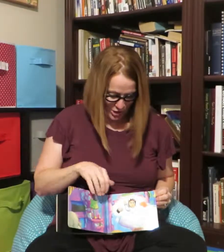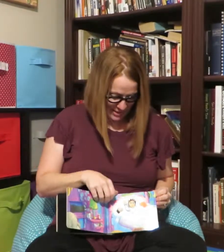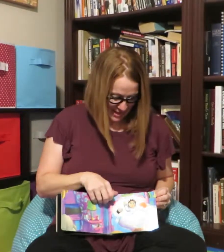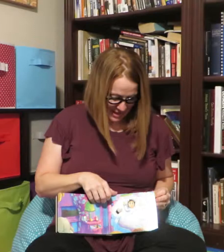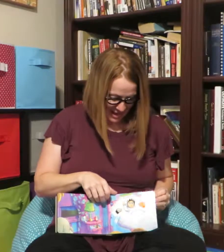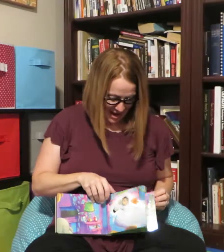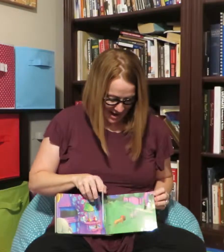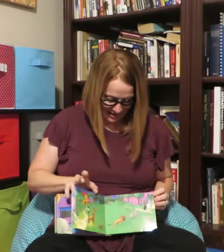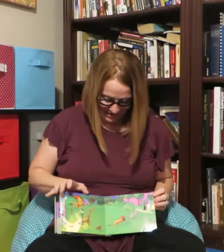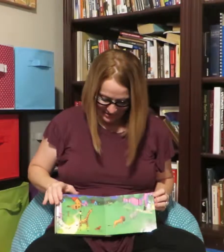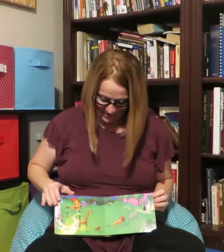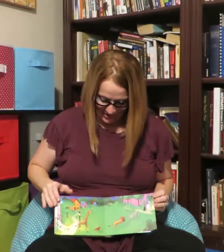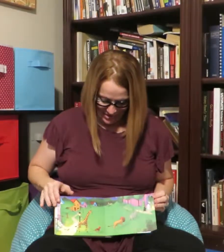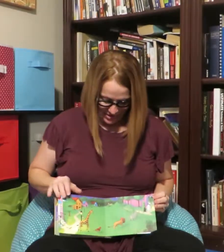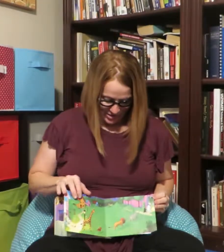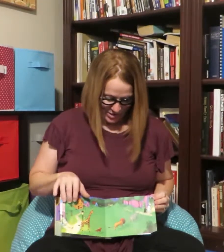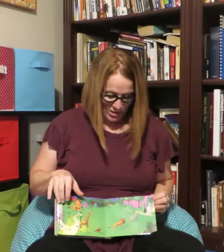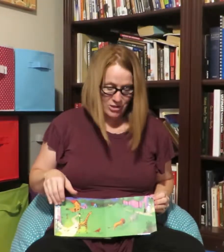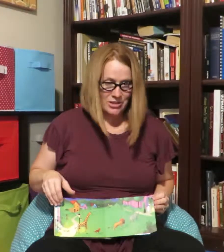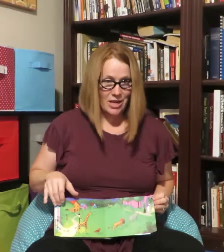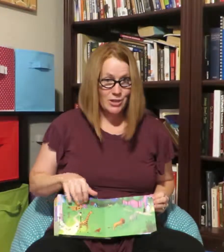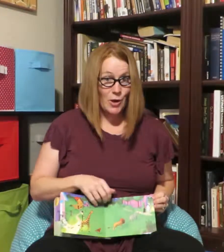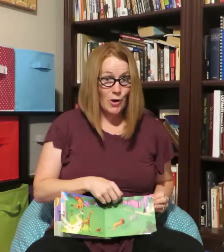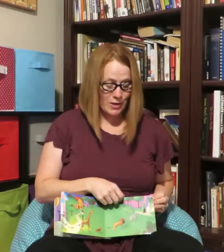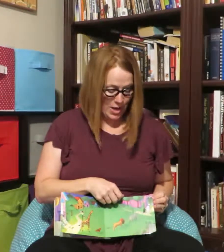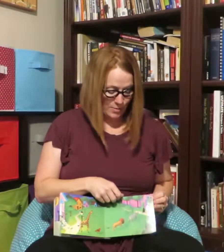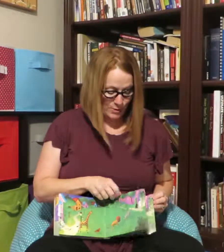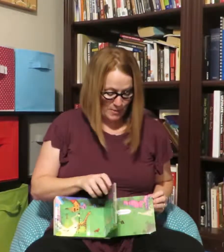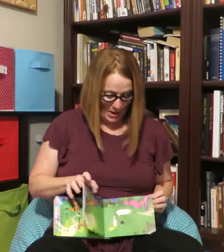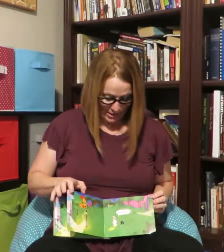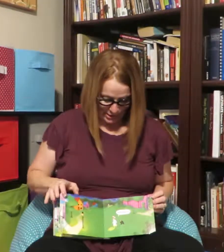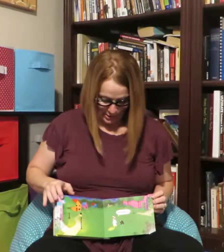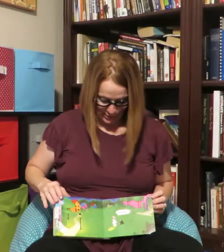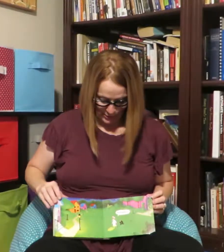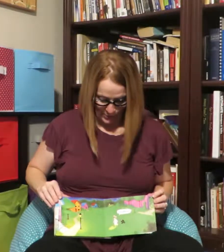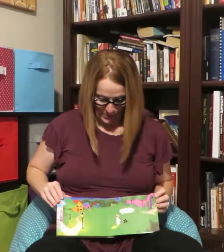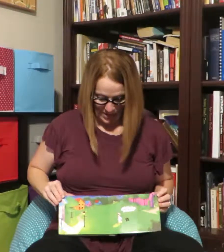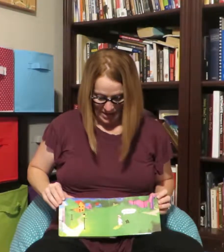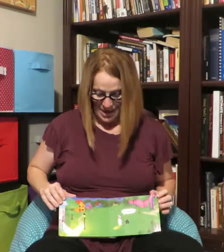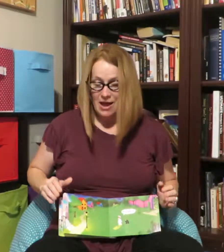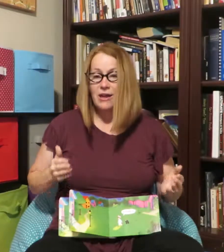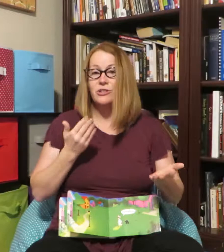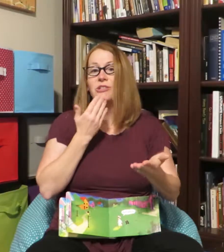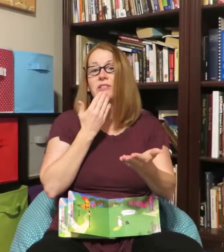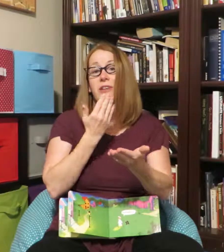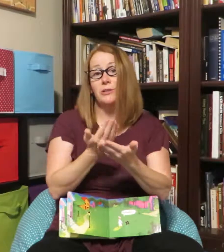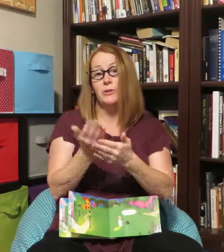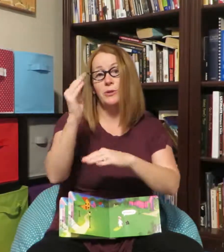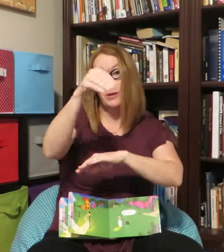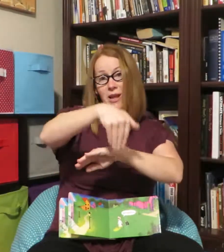Turns on the light. Takes all the animals back to the zoo. And she says, "Good